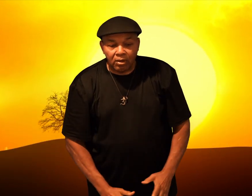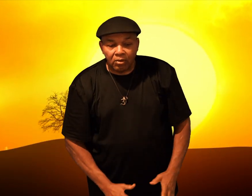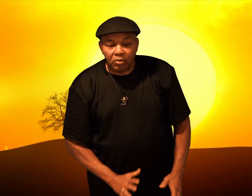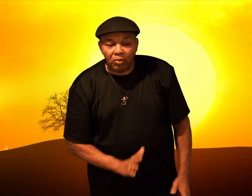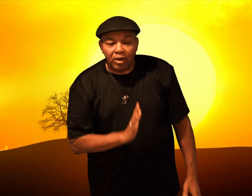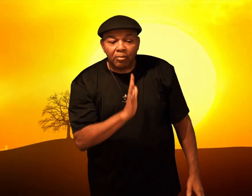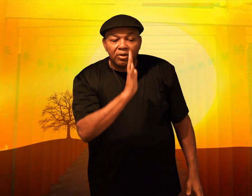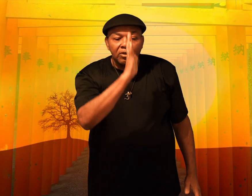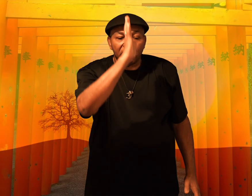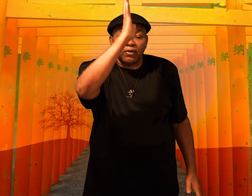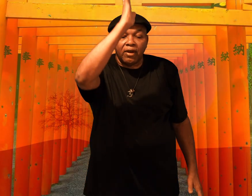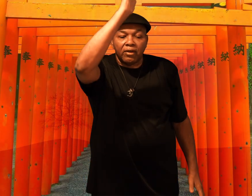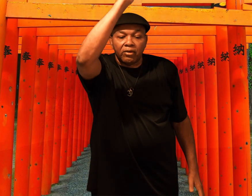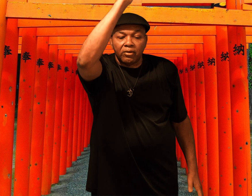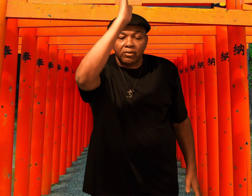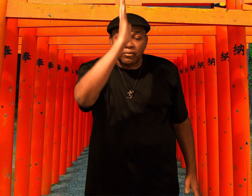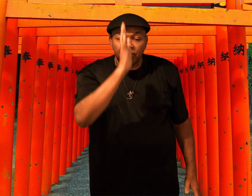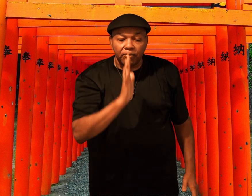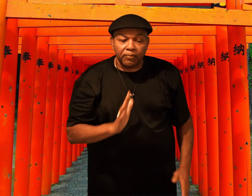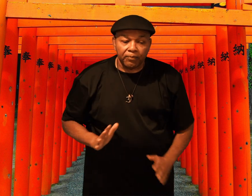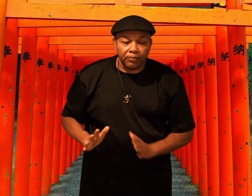we went up into the fire.